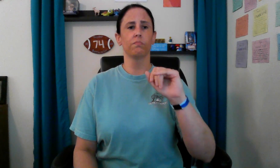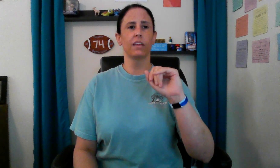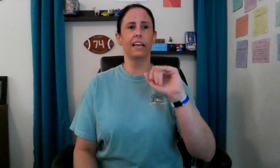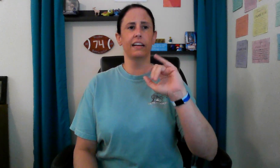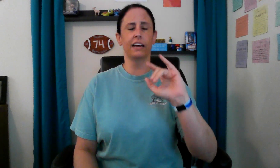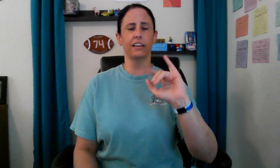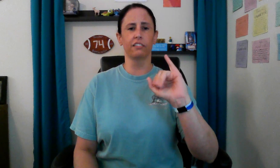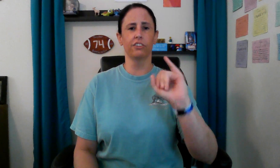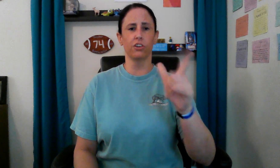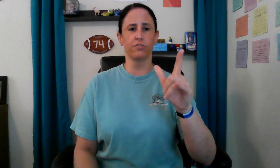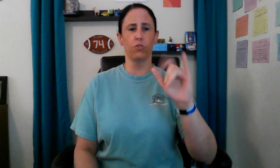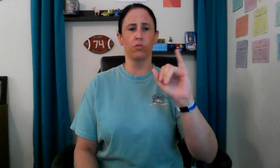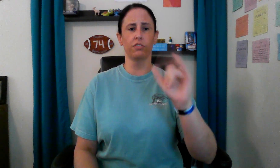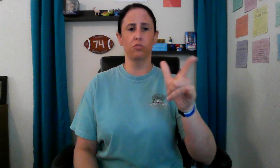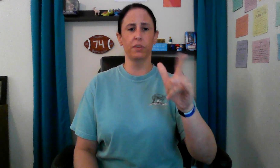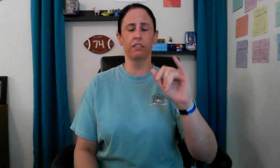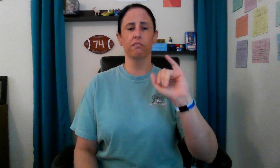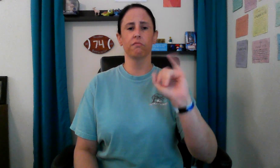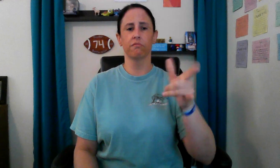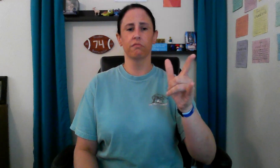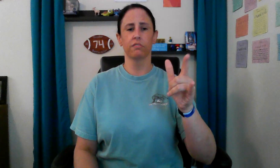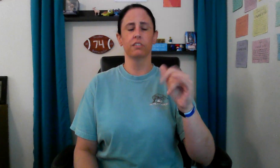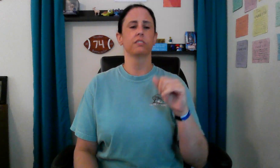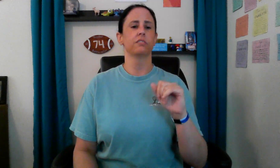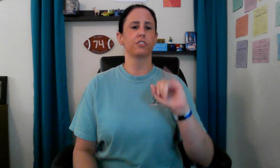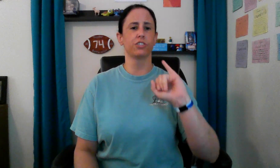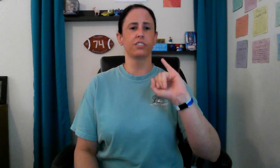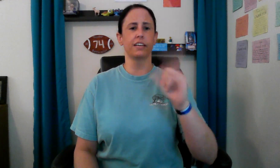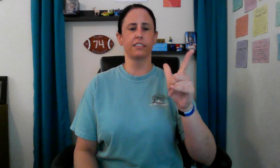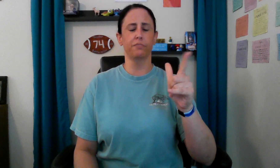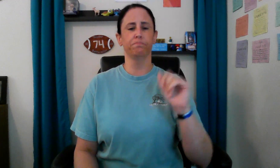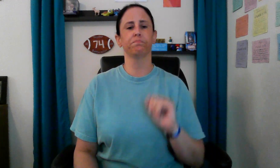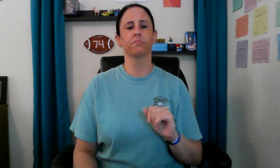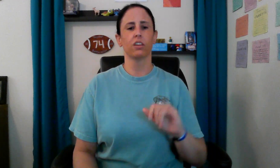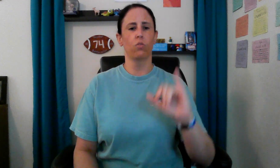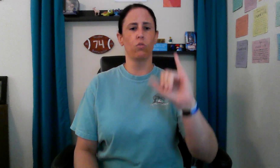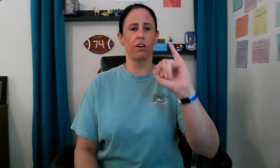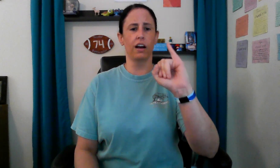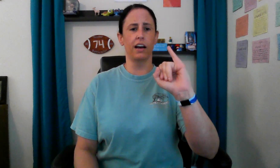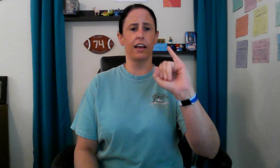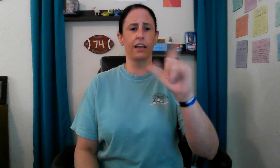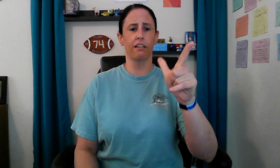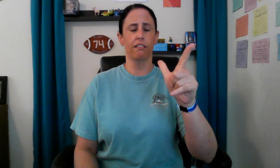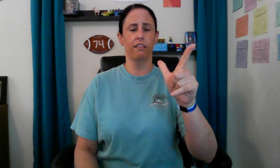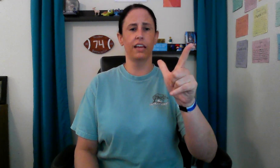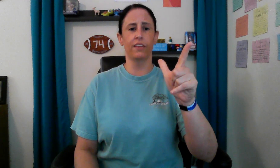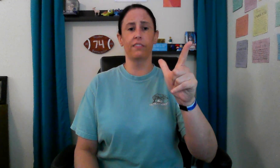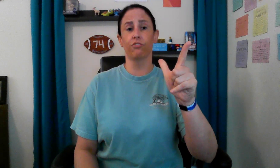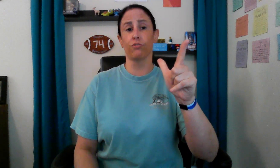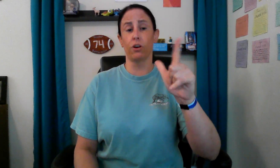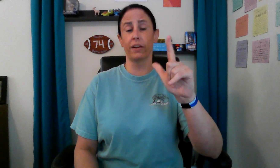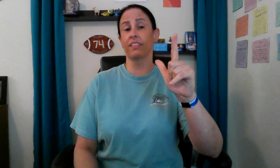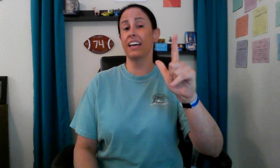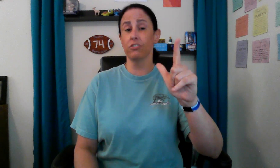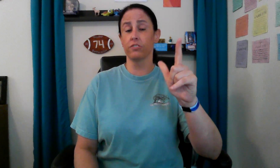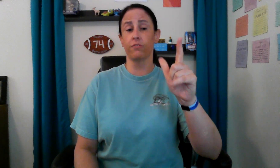And it kind of goes forward a little bit. So just a heads up. Or I, and then throwing the L's